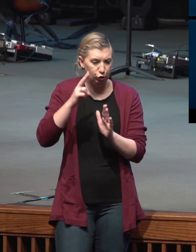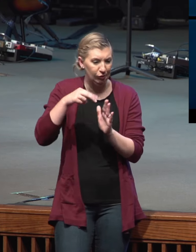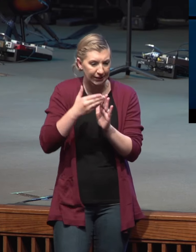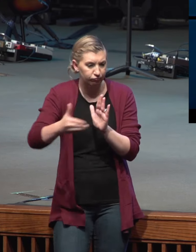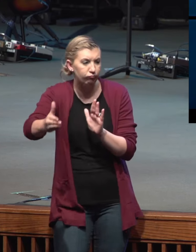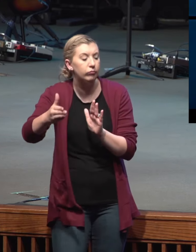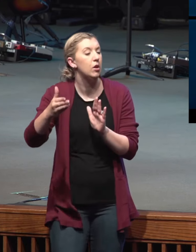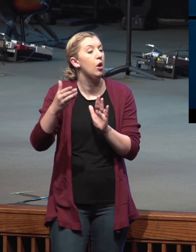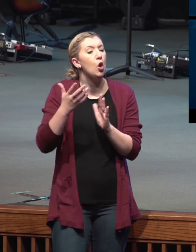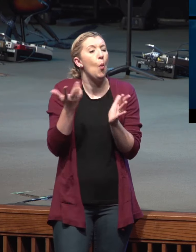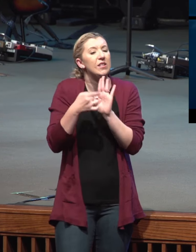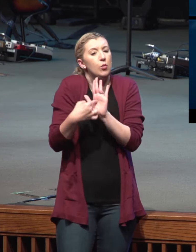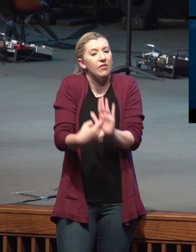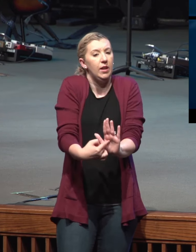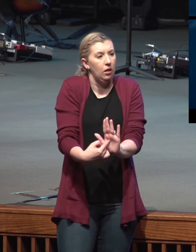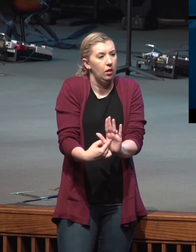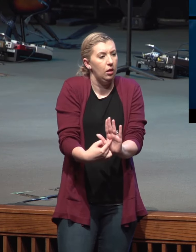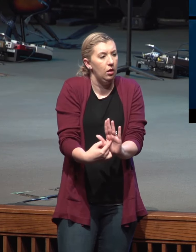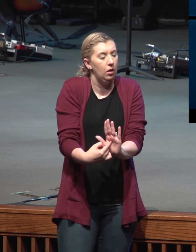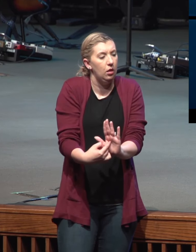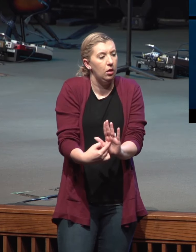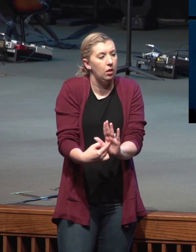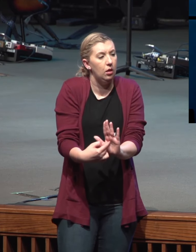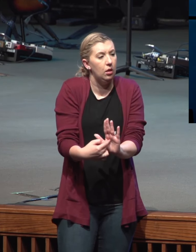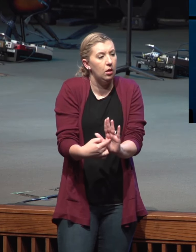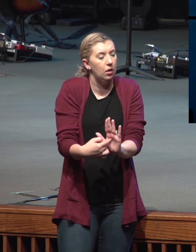And what does it reveal?